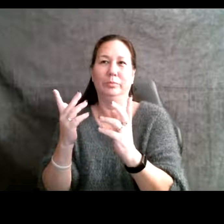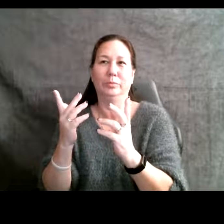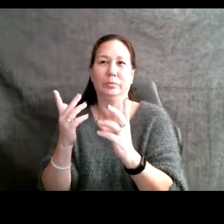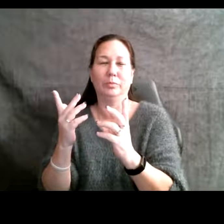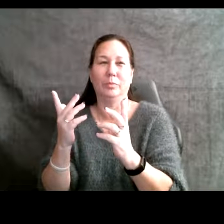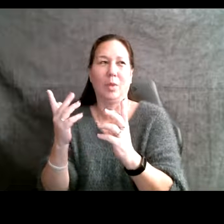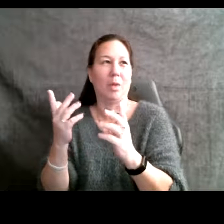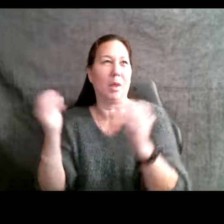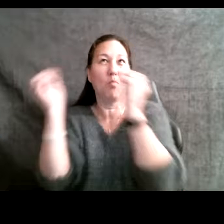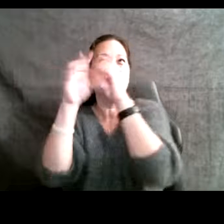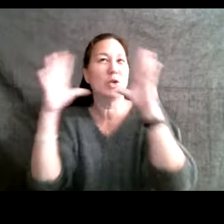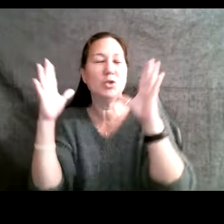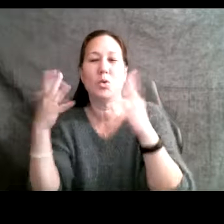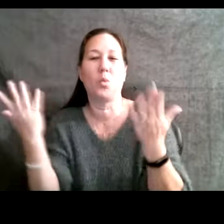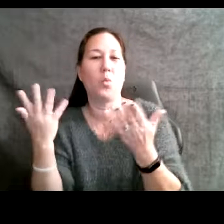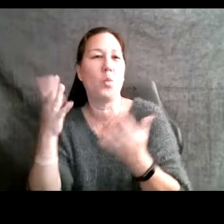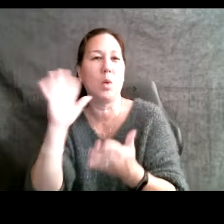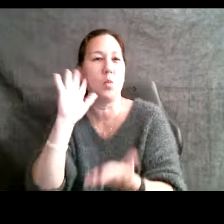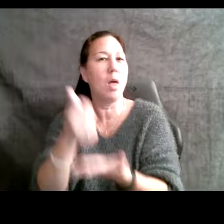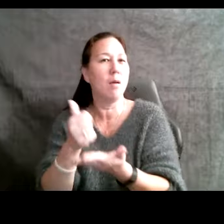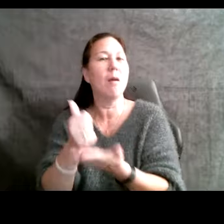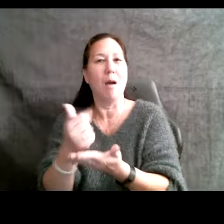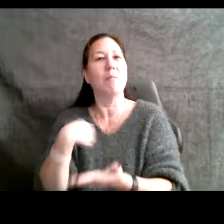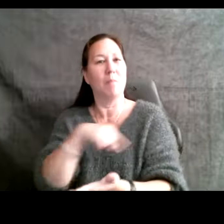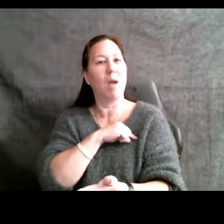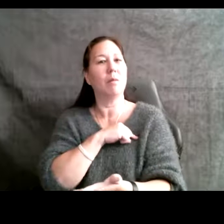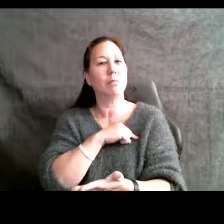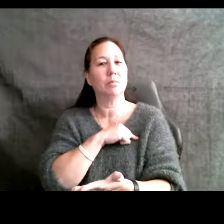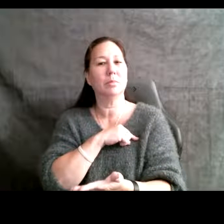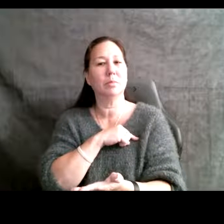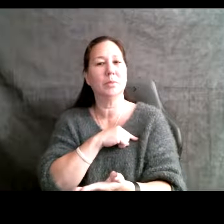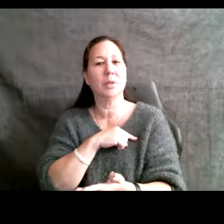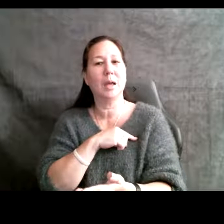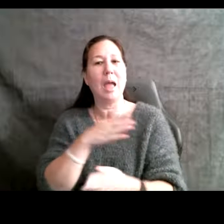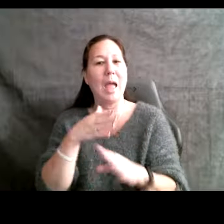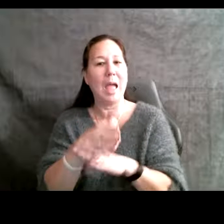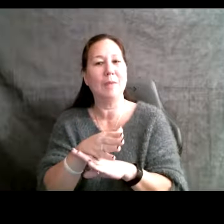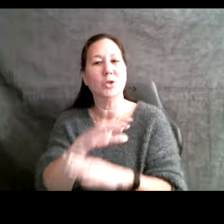in incorporating edits, you know, after January 13th.